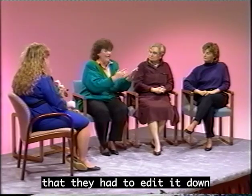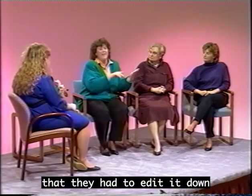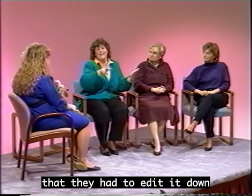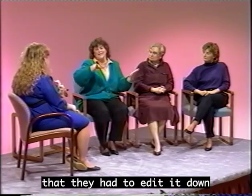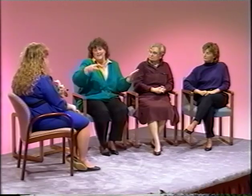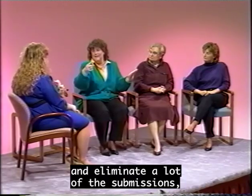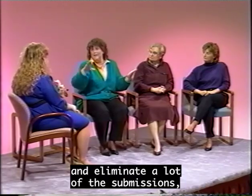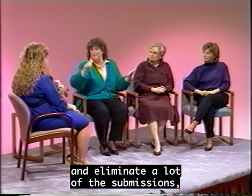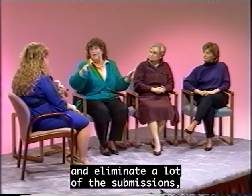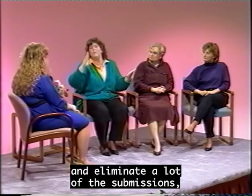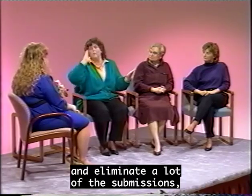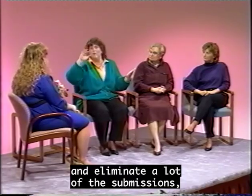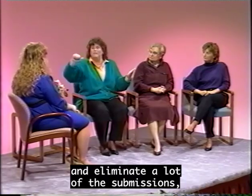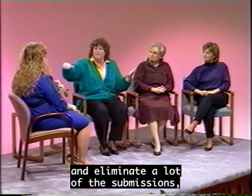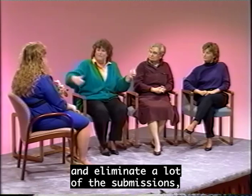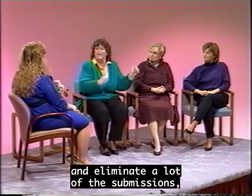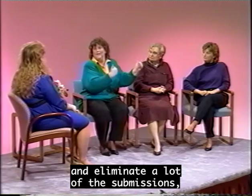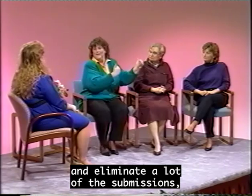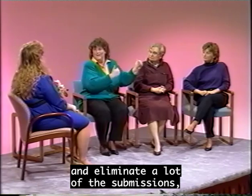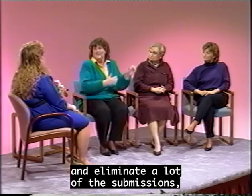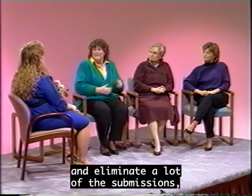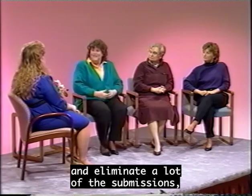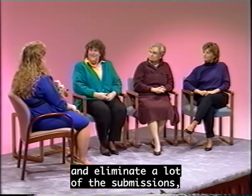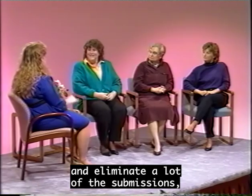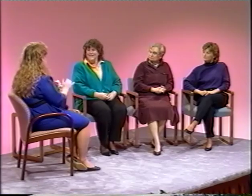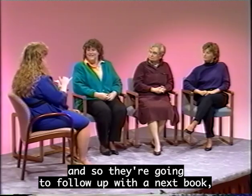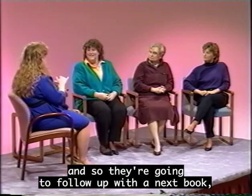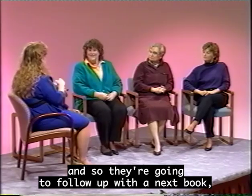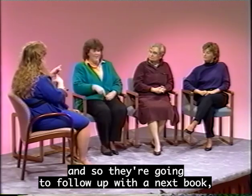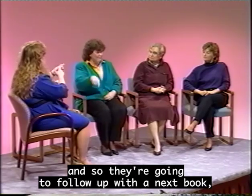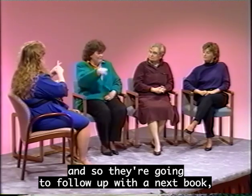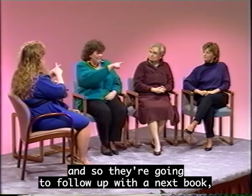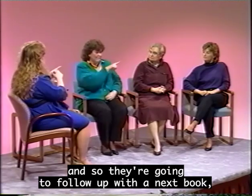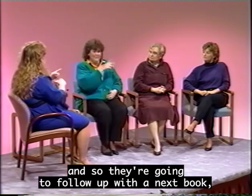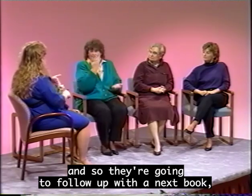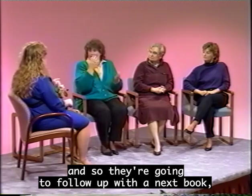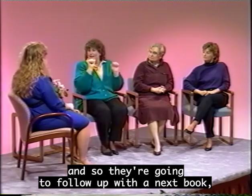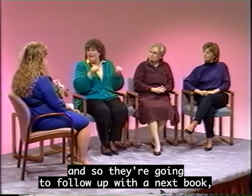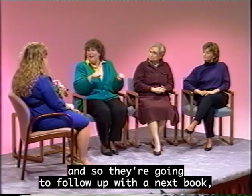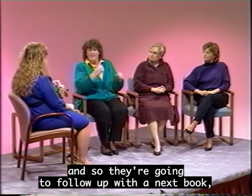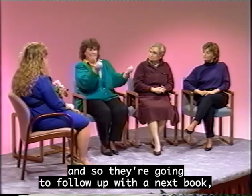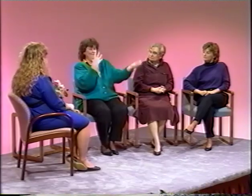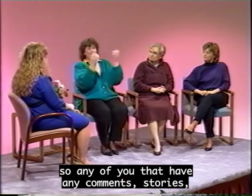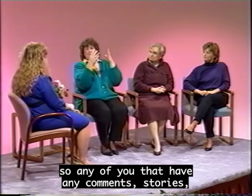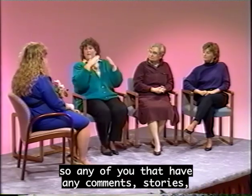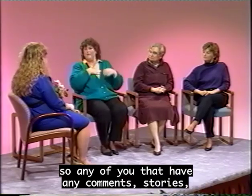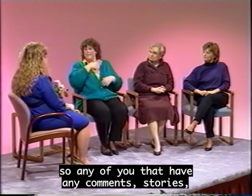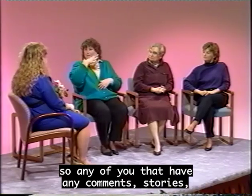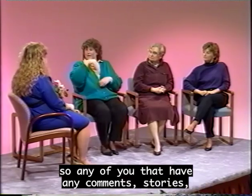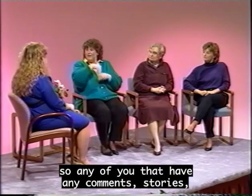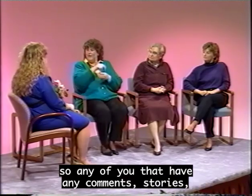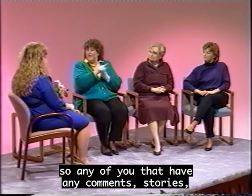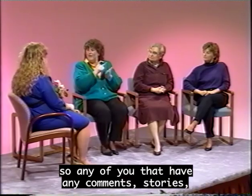down and eliminate a lot of the submissions, and so they're going to follow up with a next book. So any of you that have